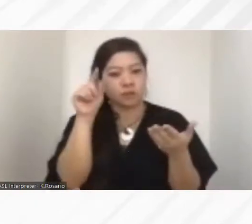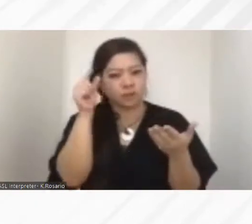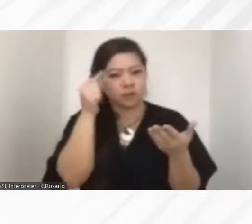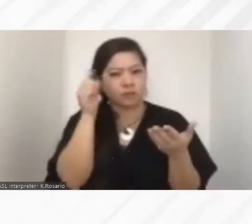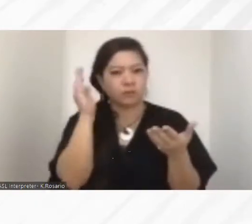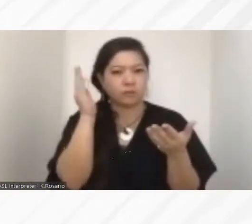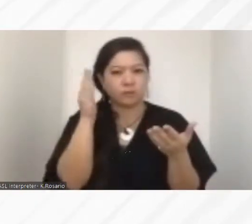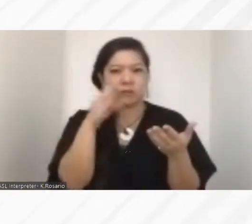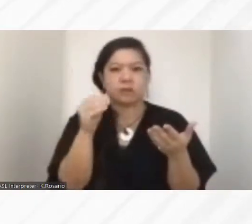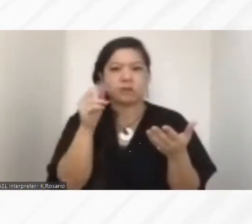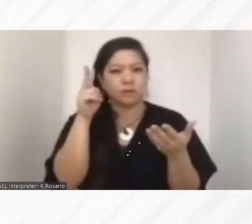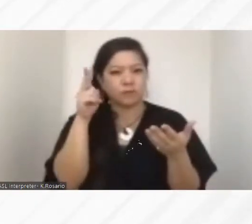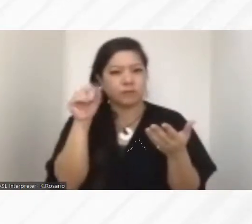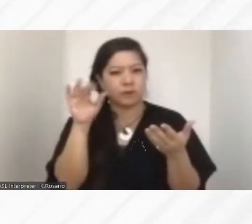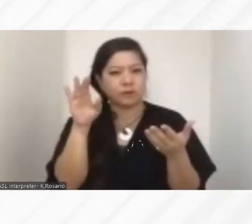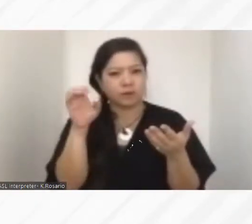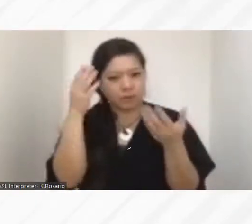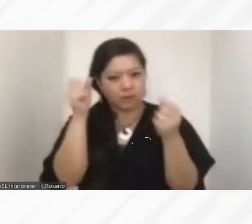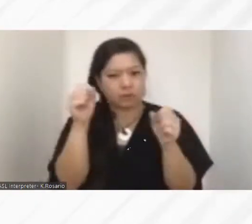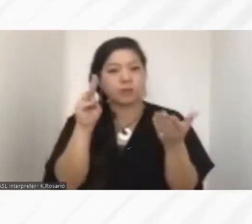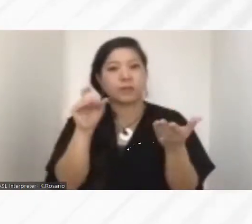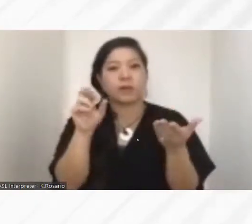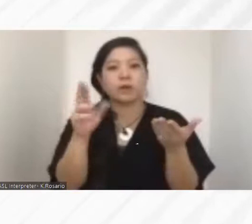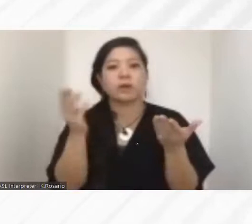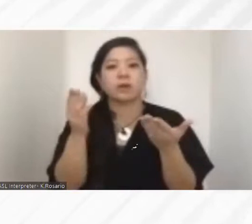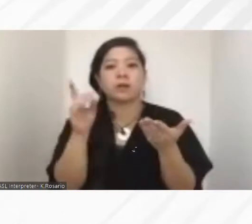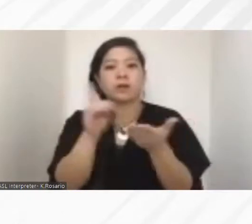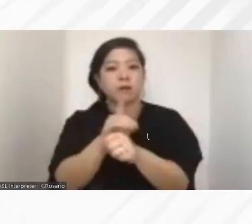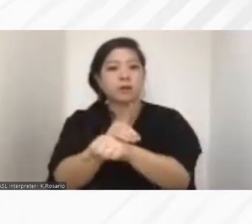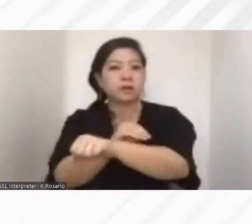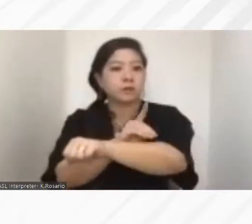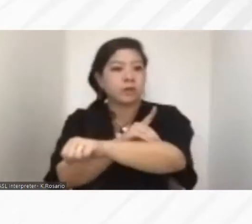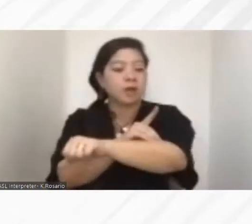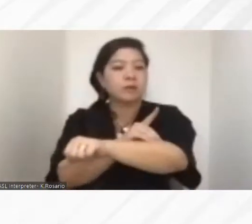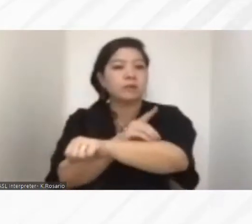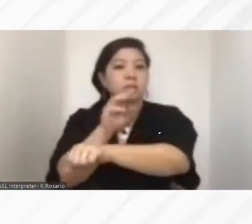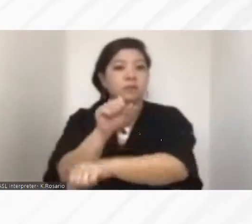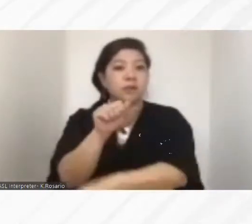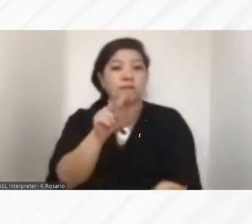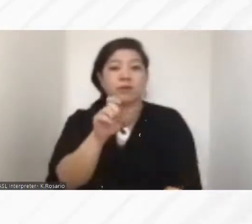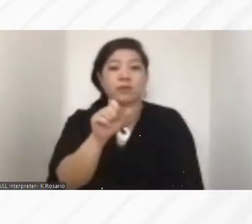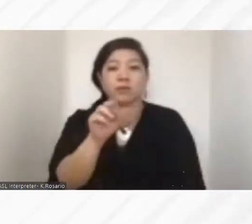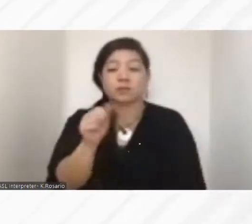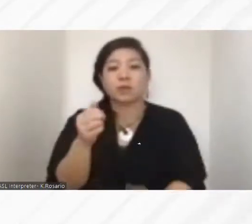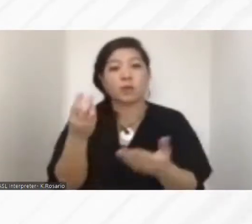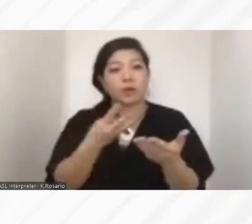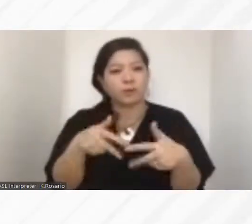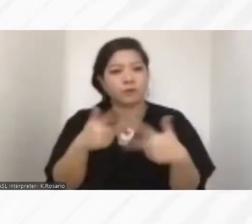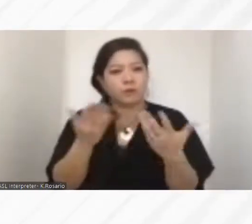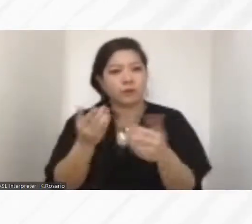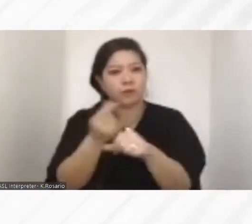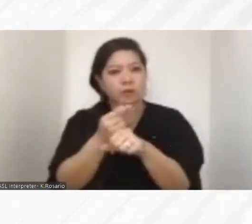and the president and mayor of Dededo, President Tavares, to welcome you virtually to Guam.